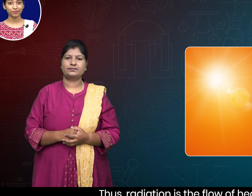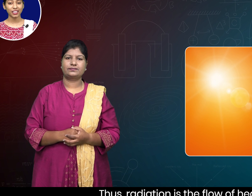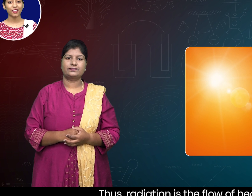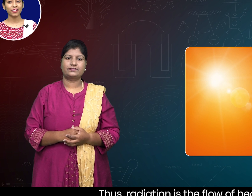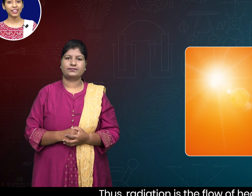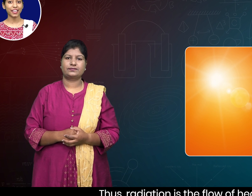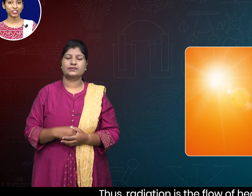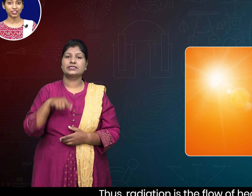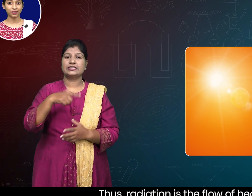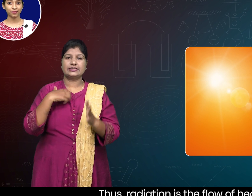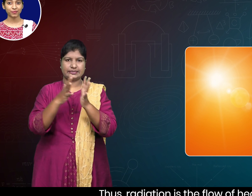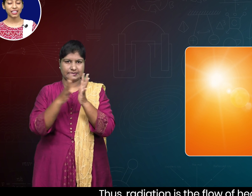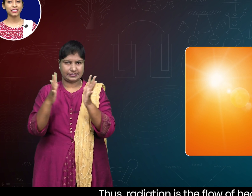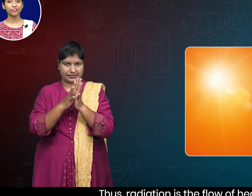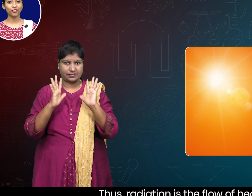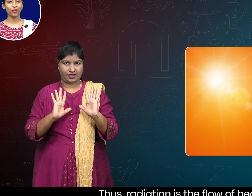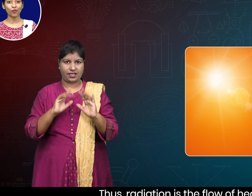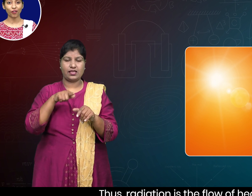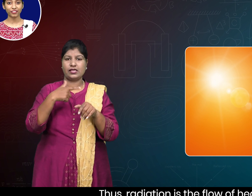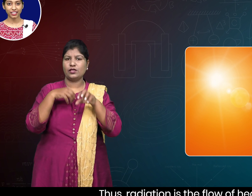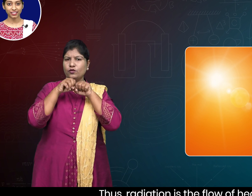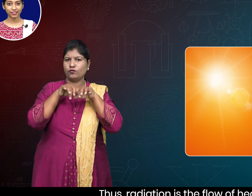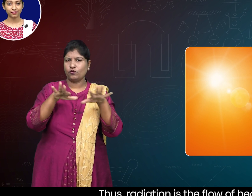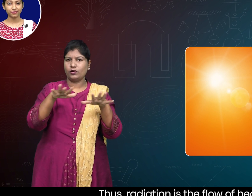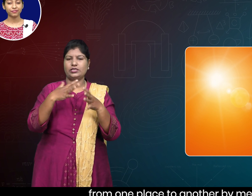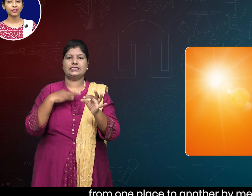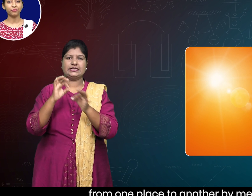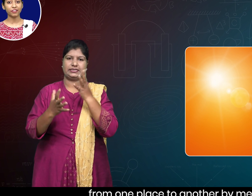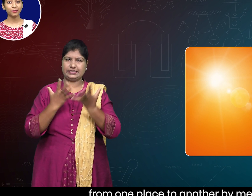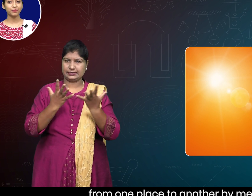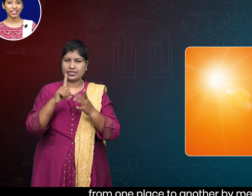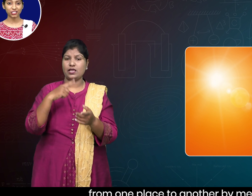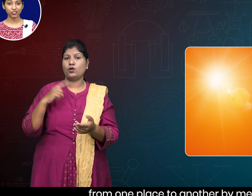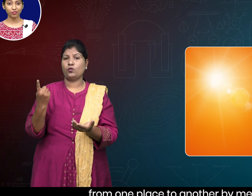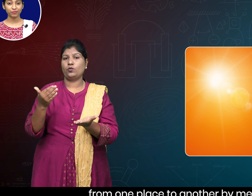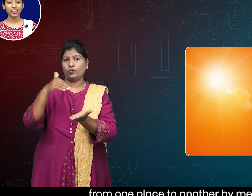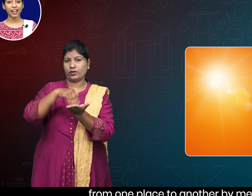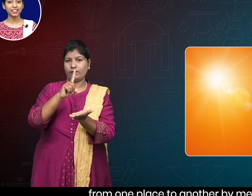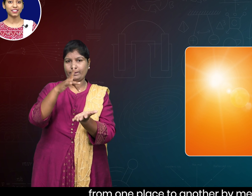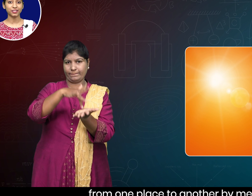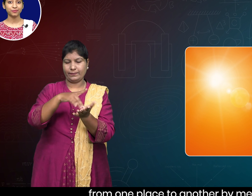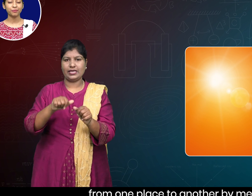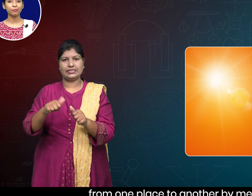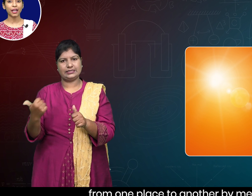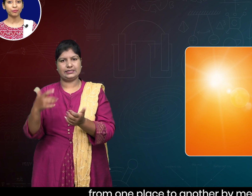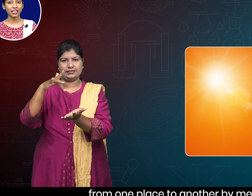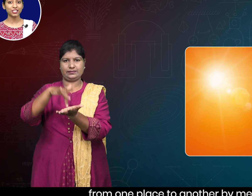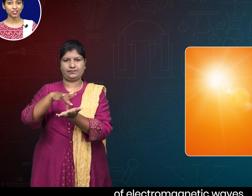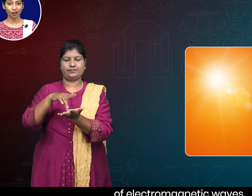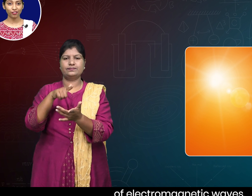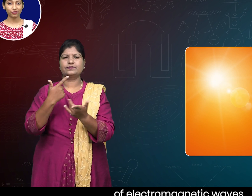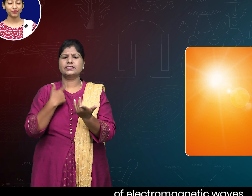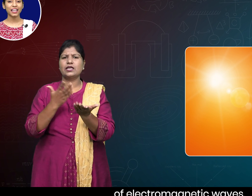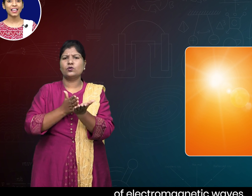Thus, radiation is the flow of heat from one place to another by